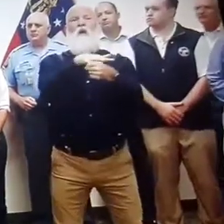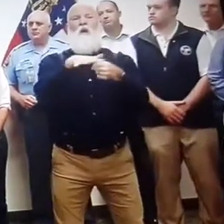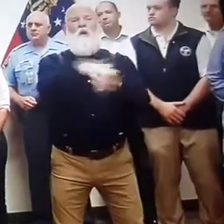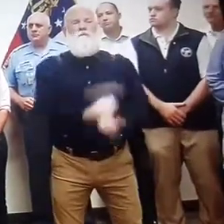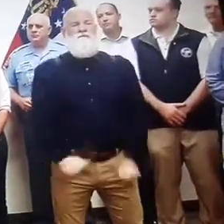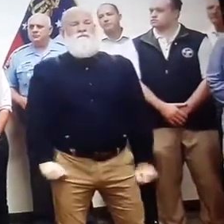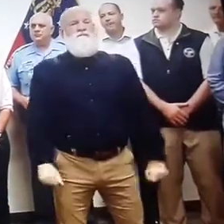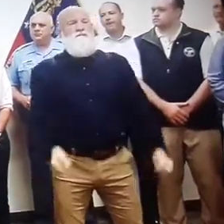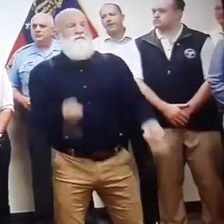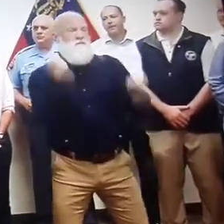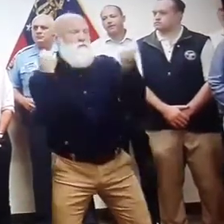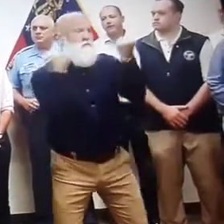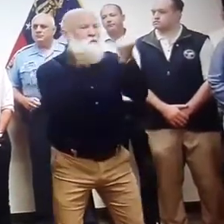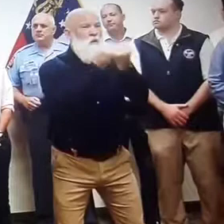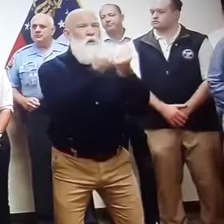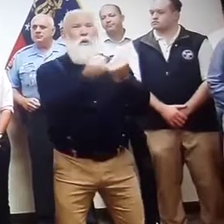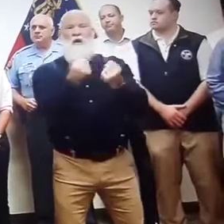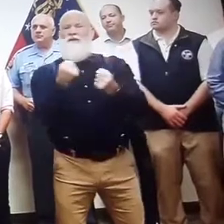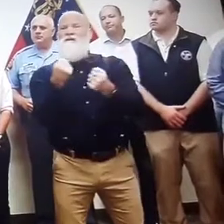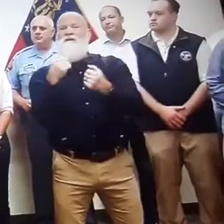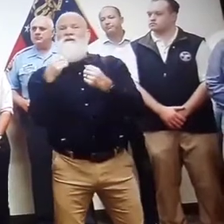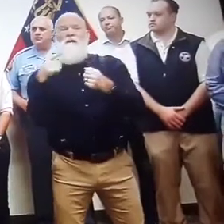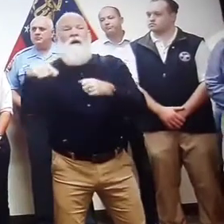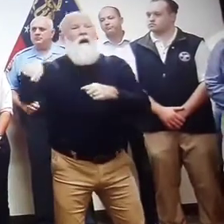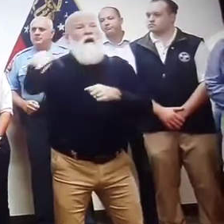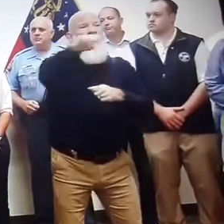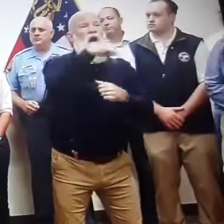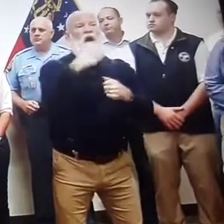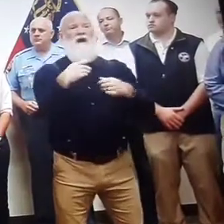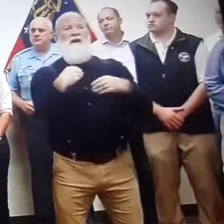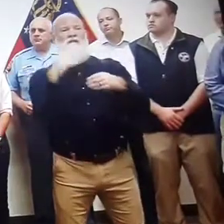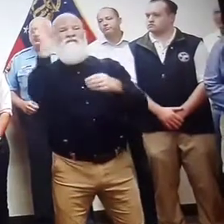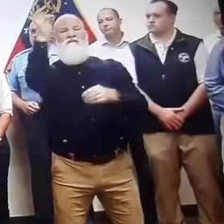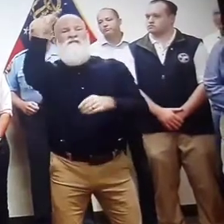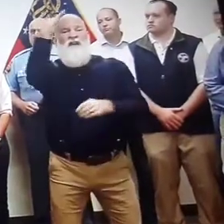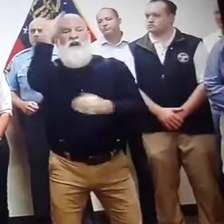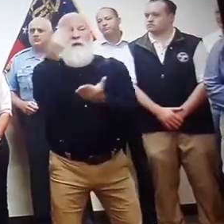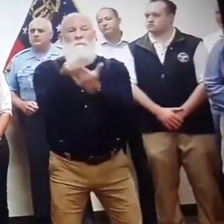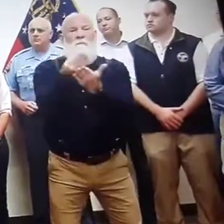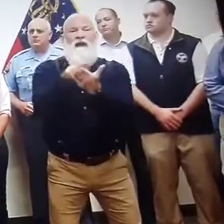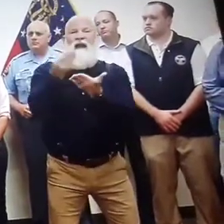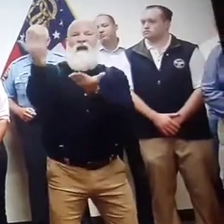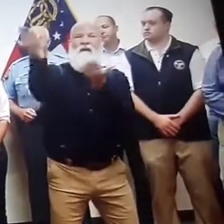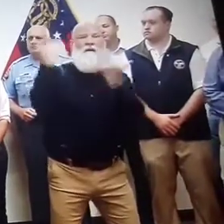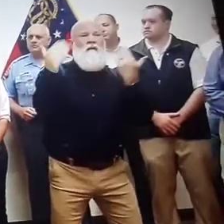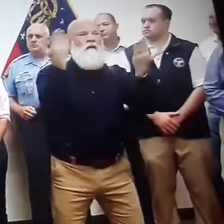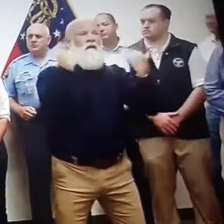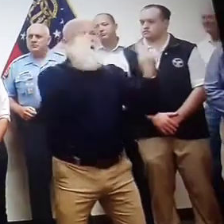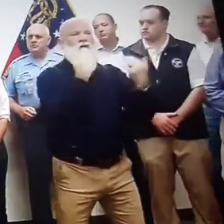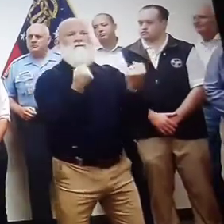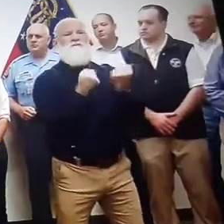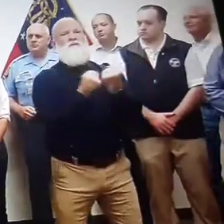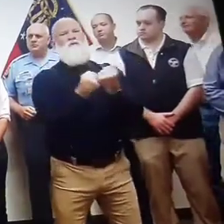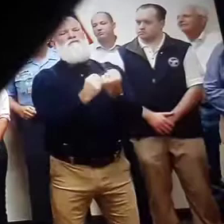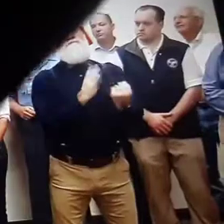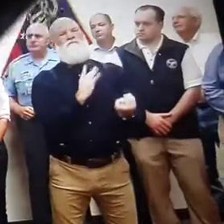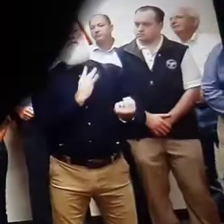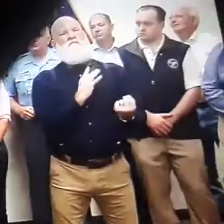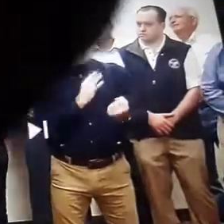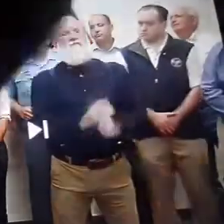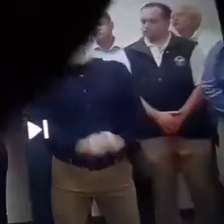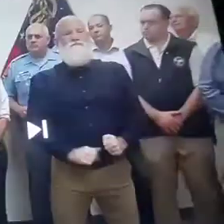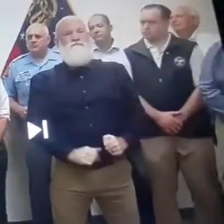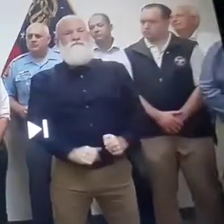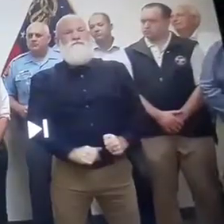is with individuals that are prepared. If all that is working, it really turns into a great